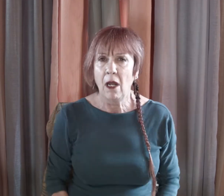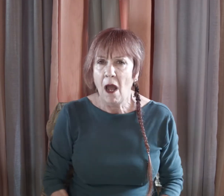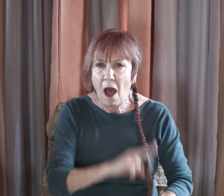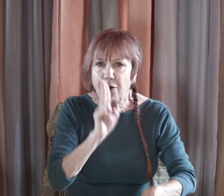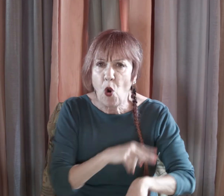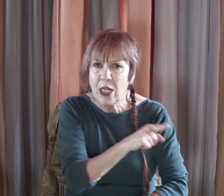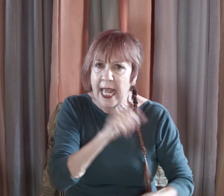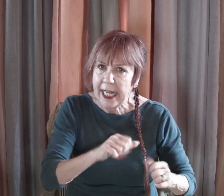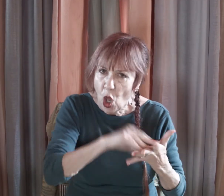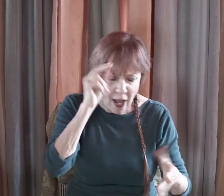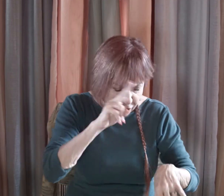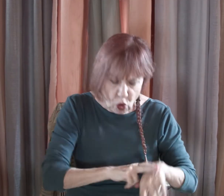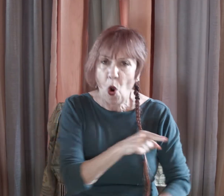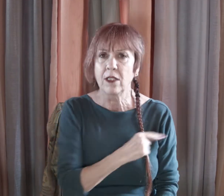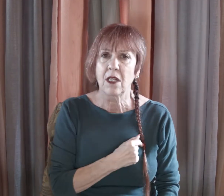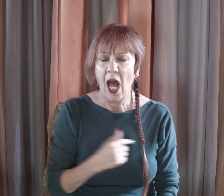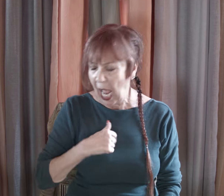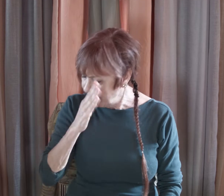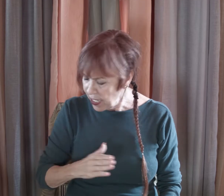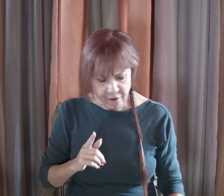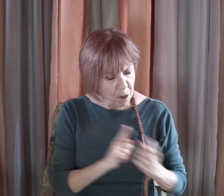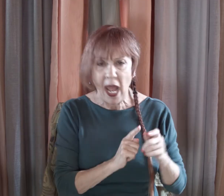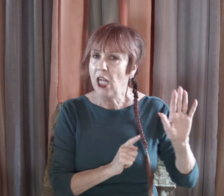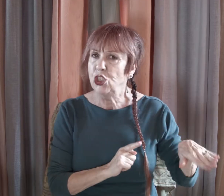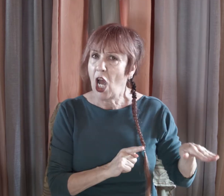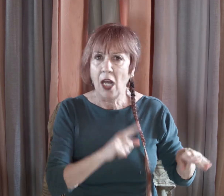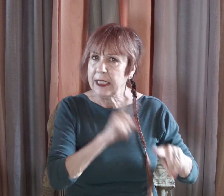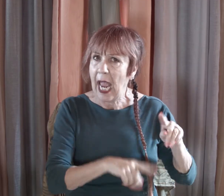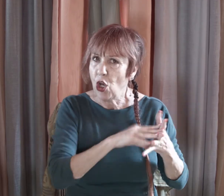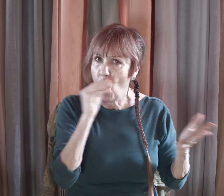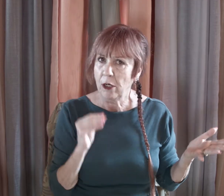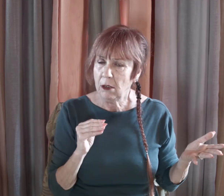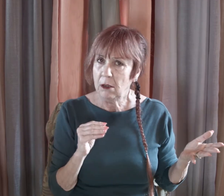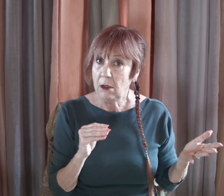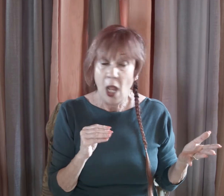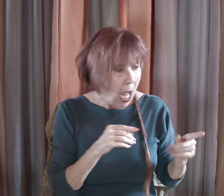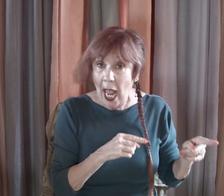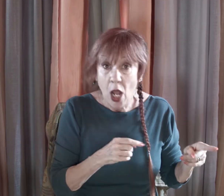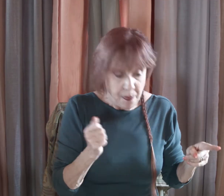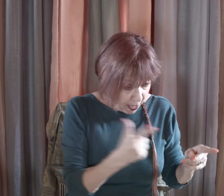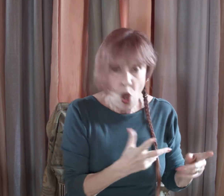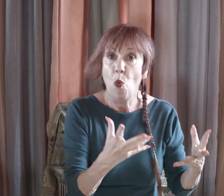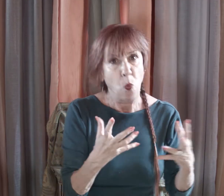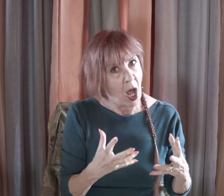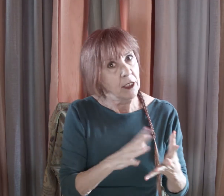can't learn. Of course they can learn. Of course they can learn. I've never met a child who can't learn and who didn't want to